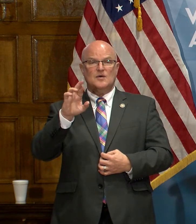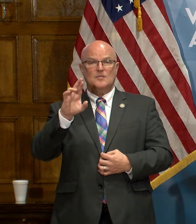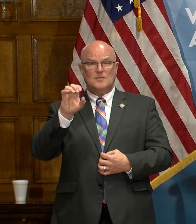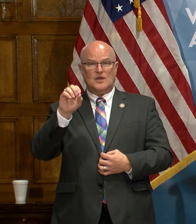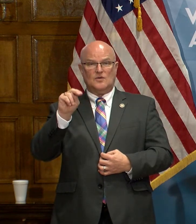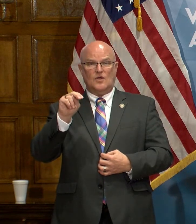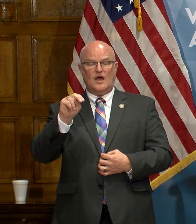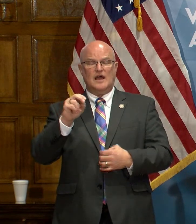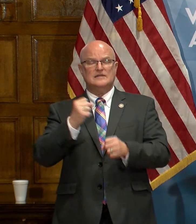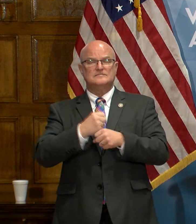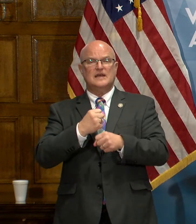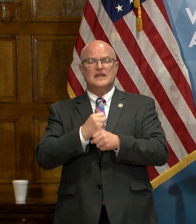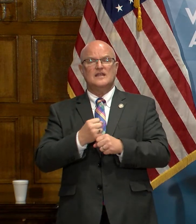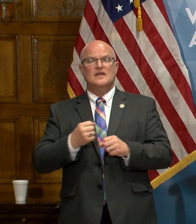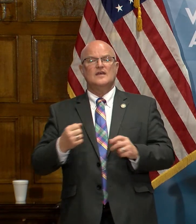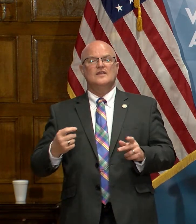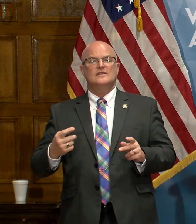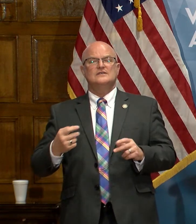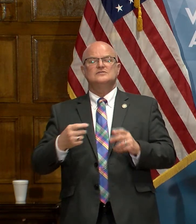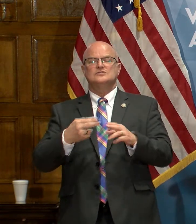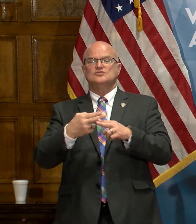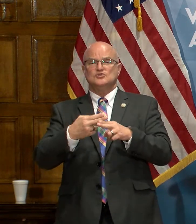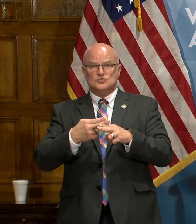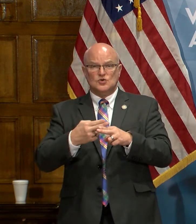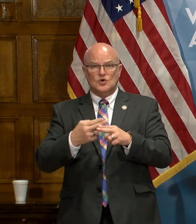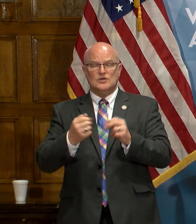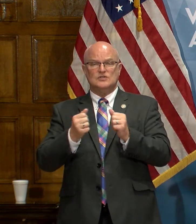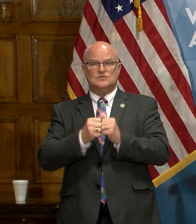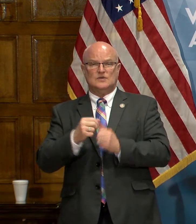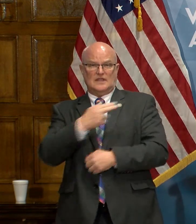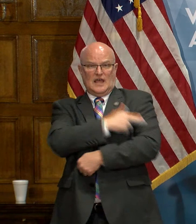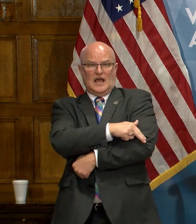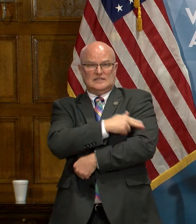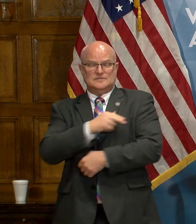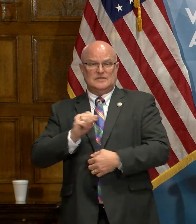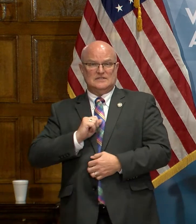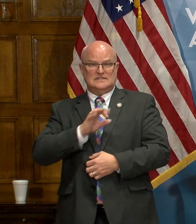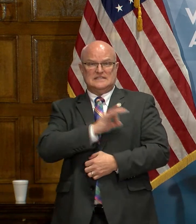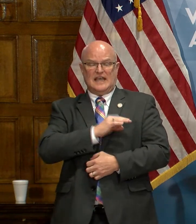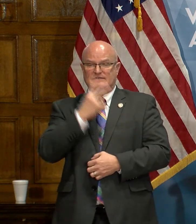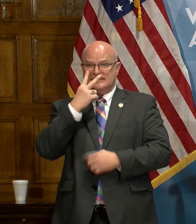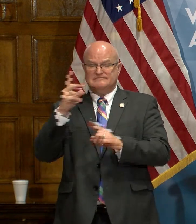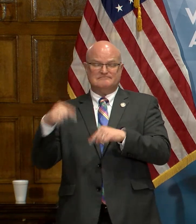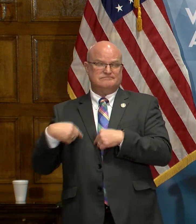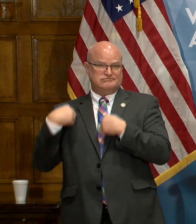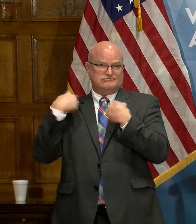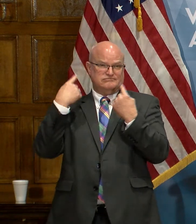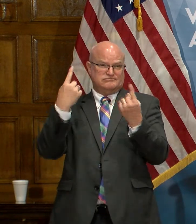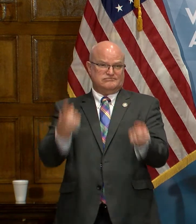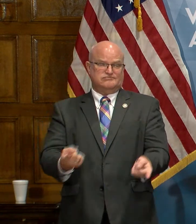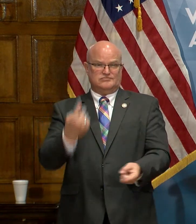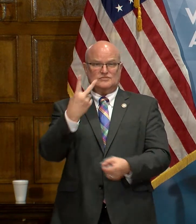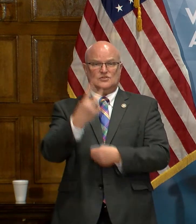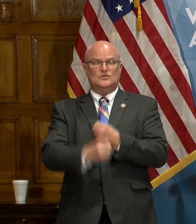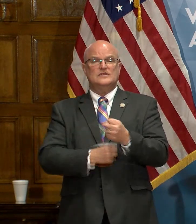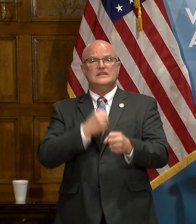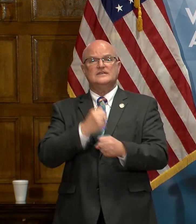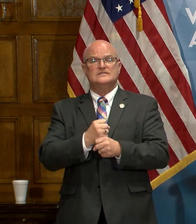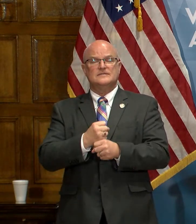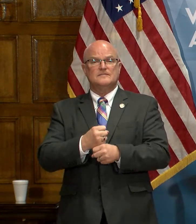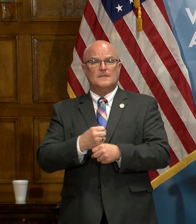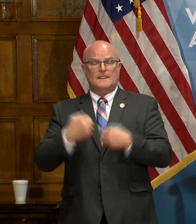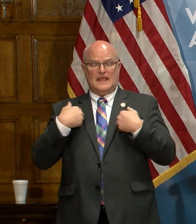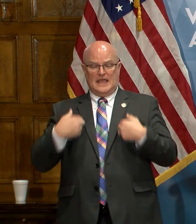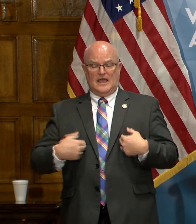has created the most critical staffing shortage among hospital staff we have seen during the entire pandemic. healthcare